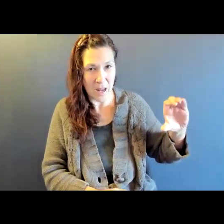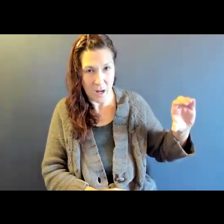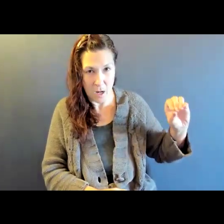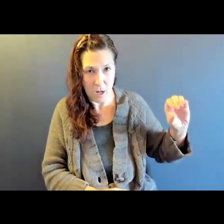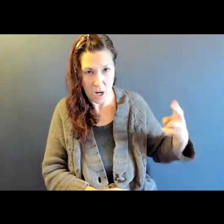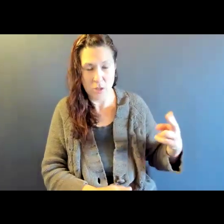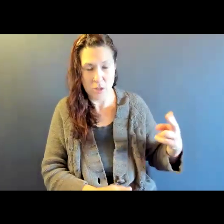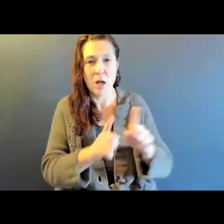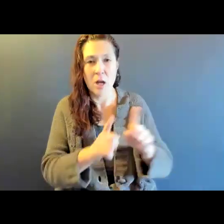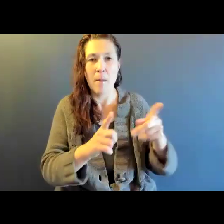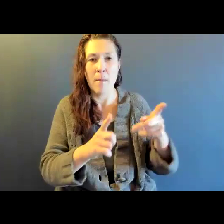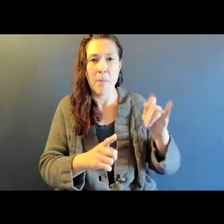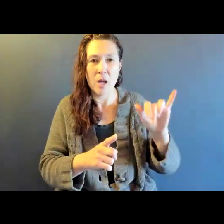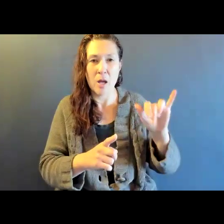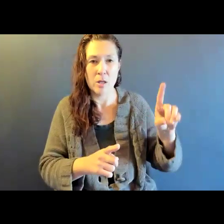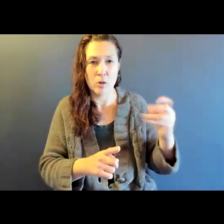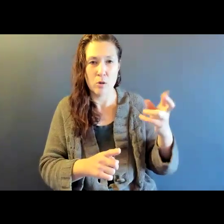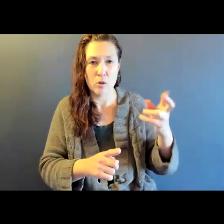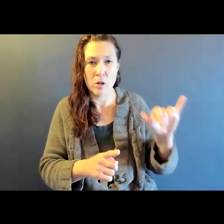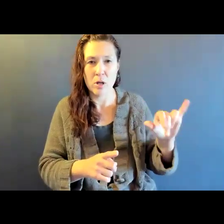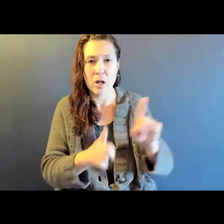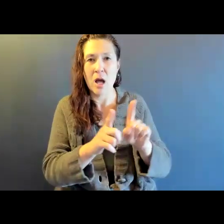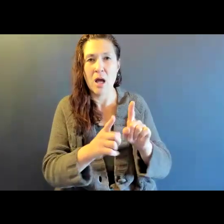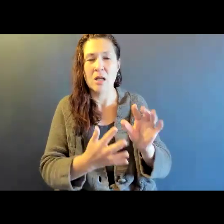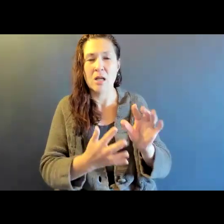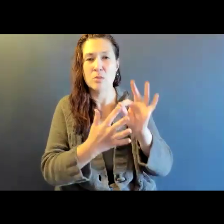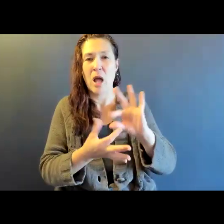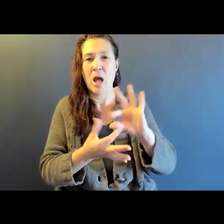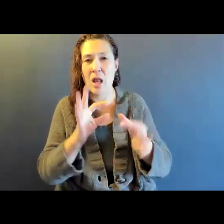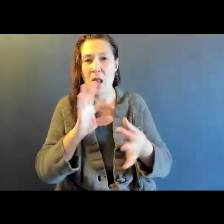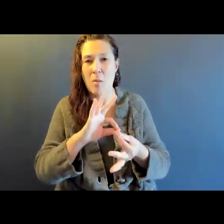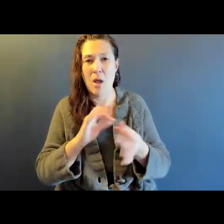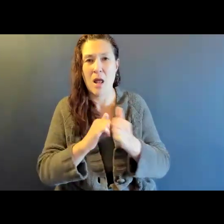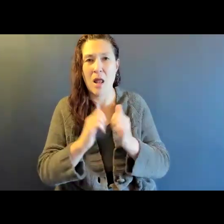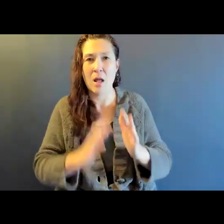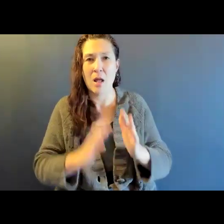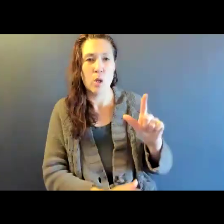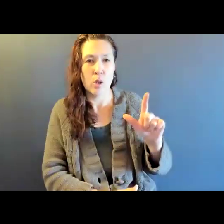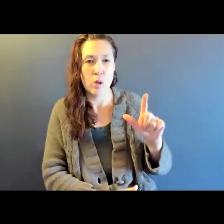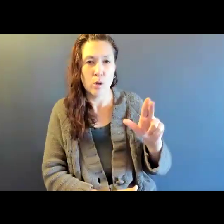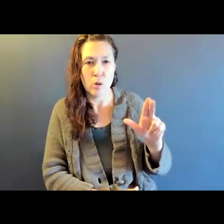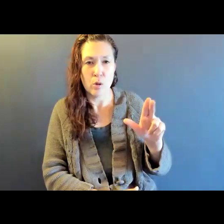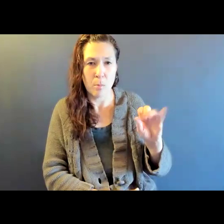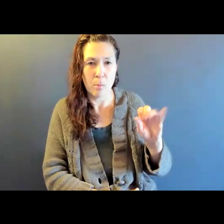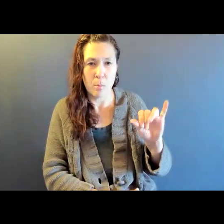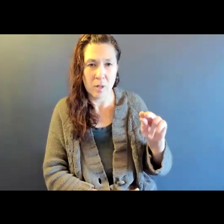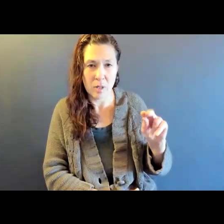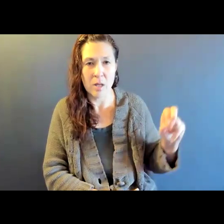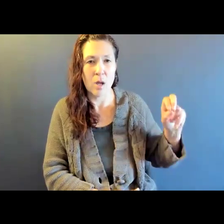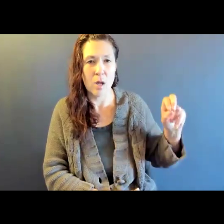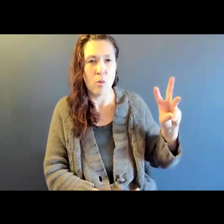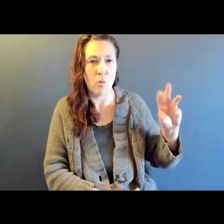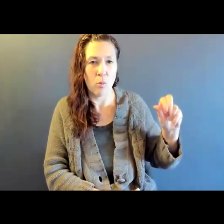Special Olympian athlete Lumine Montesol. Lumine, one of the highlights of the day